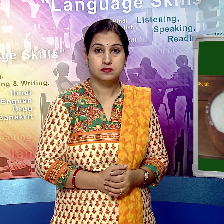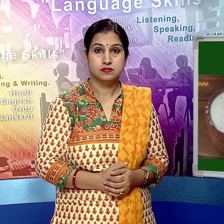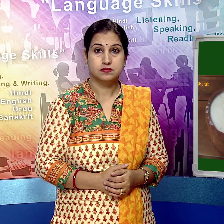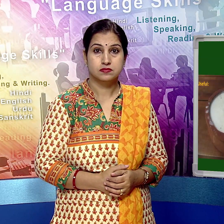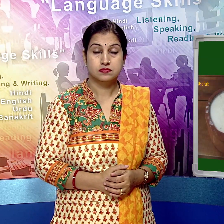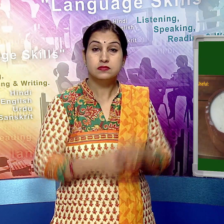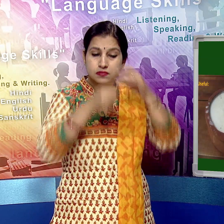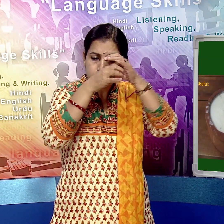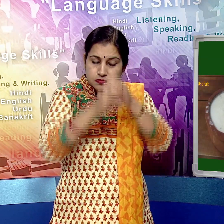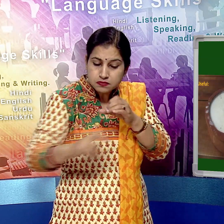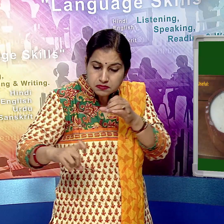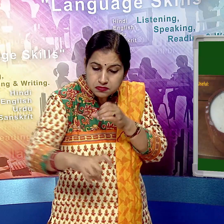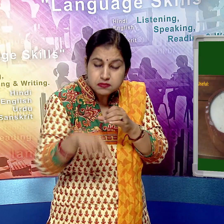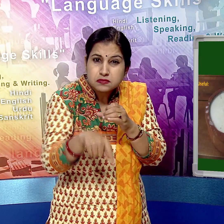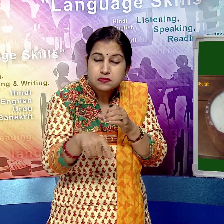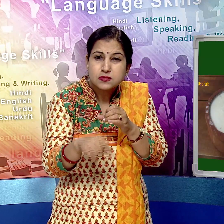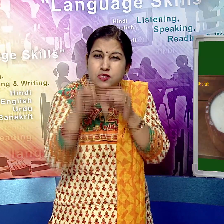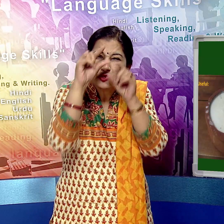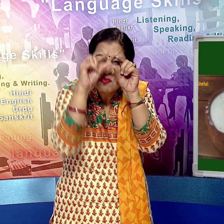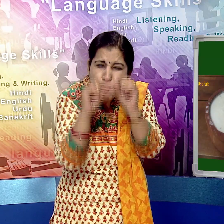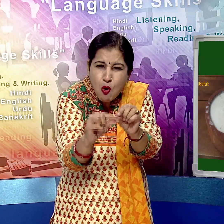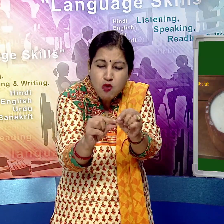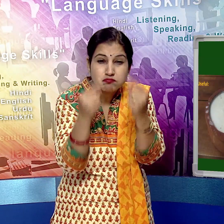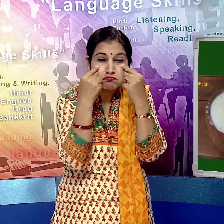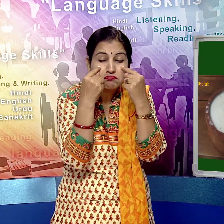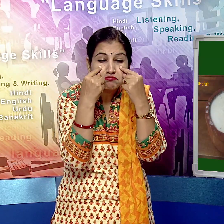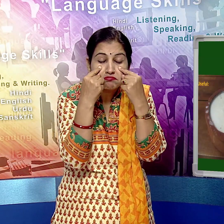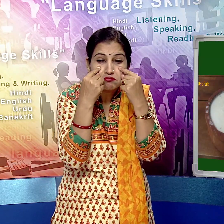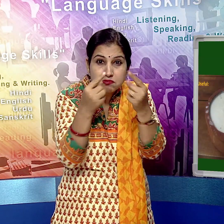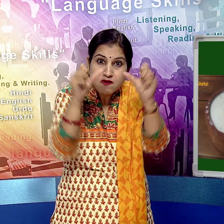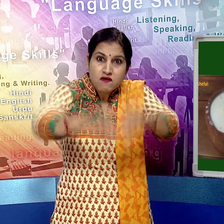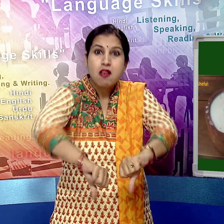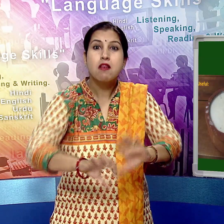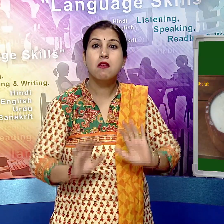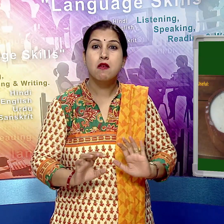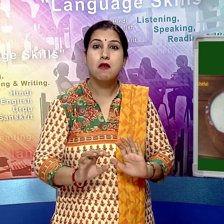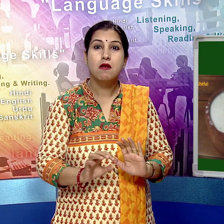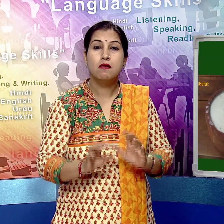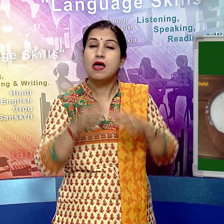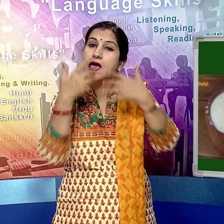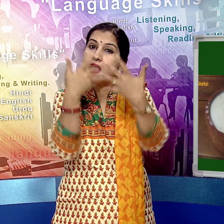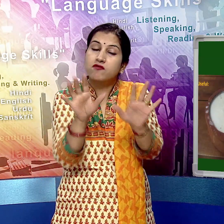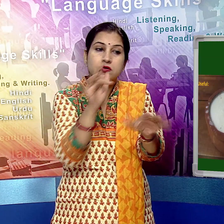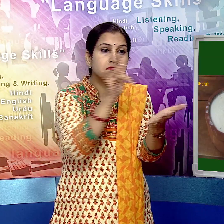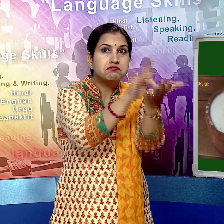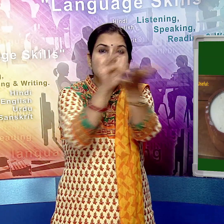They are tiny living creatures which are present everywhere all the